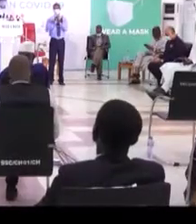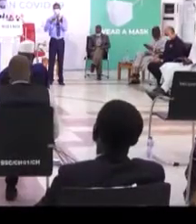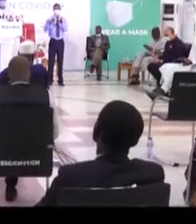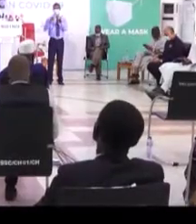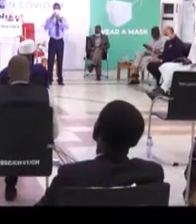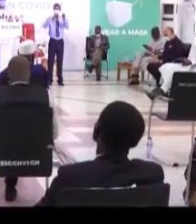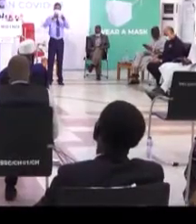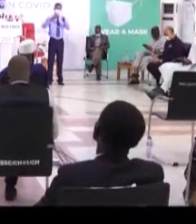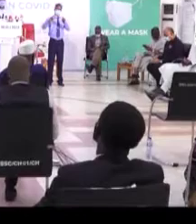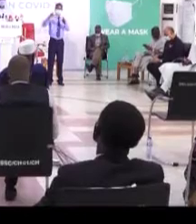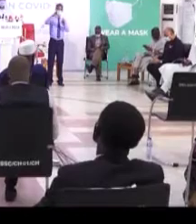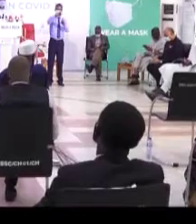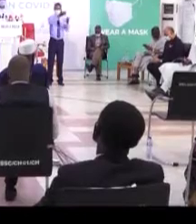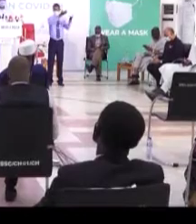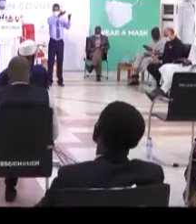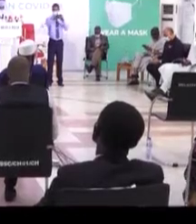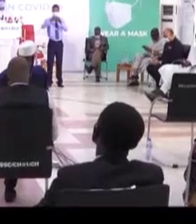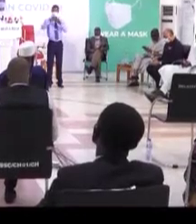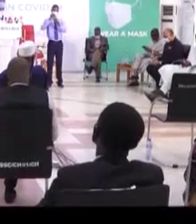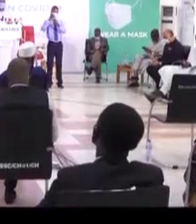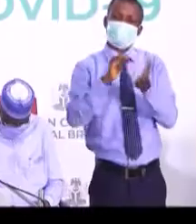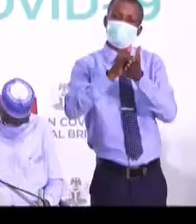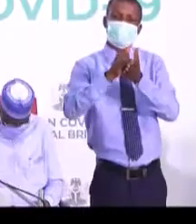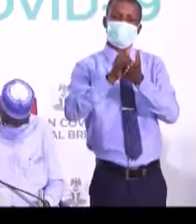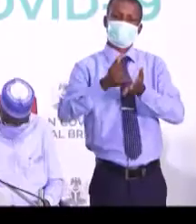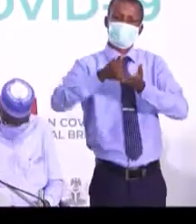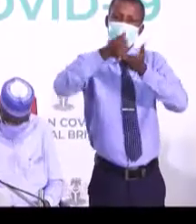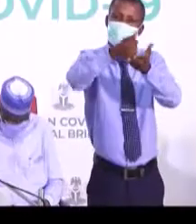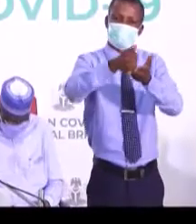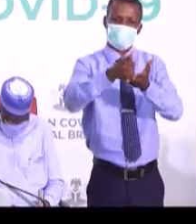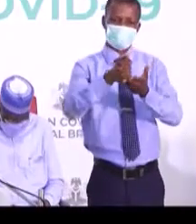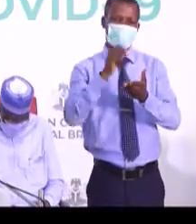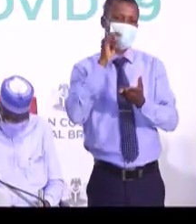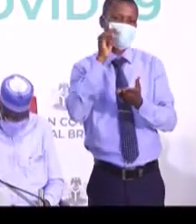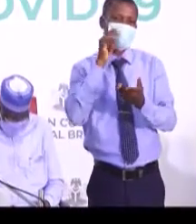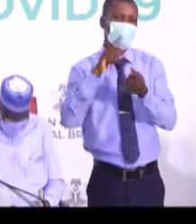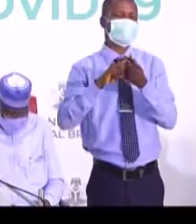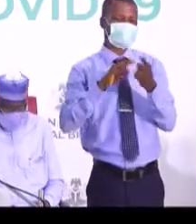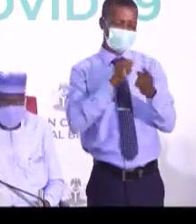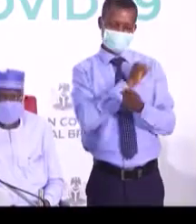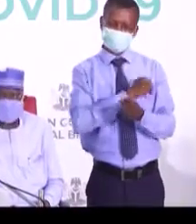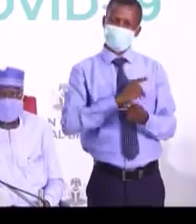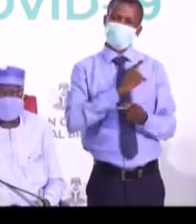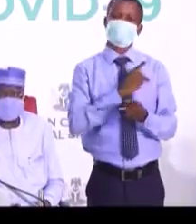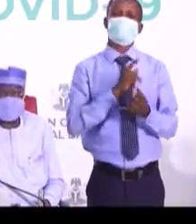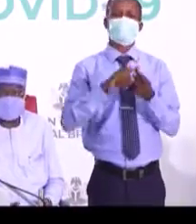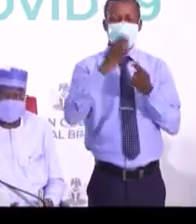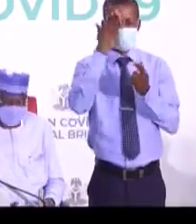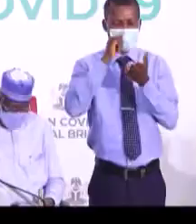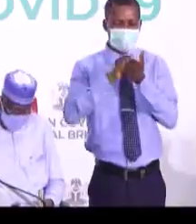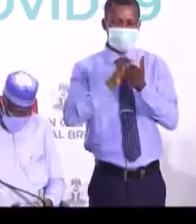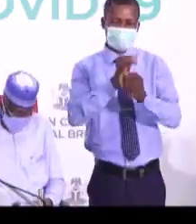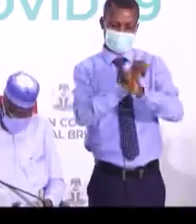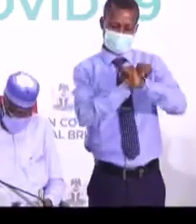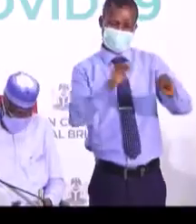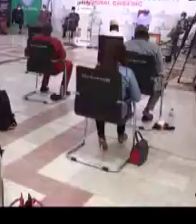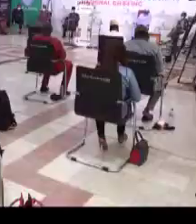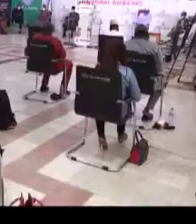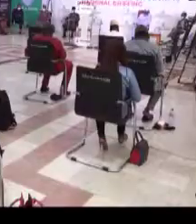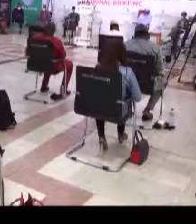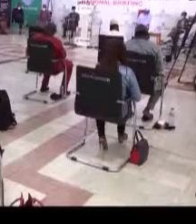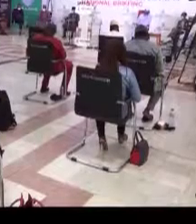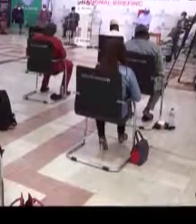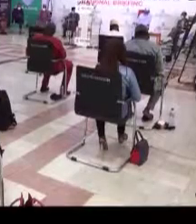force emphasized that it is not a procurement body and does not award contracts, urging the public to beware